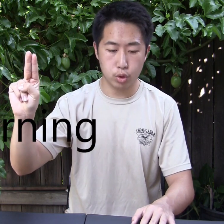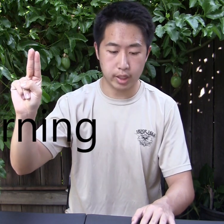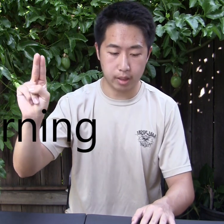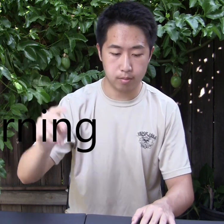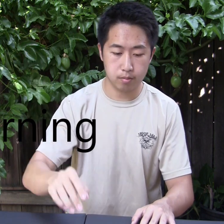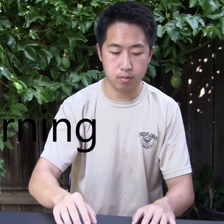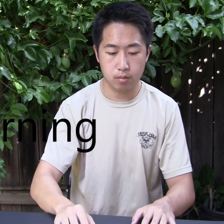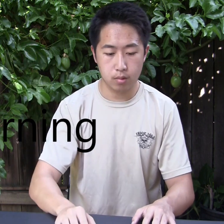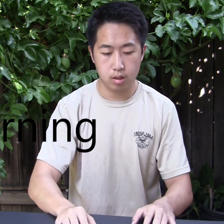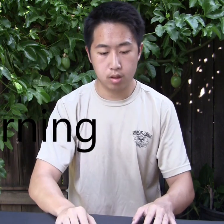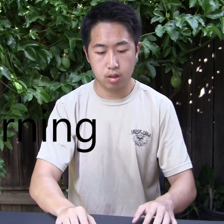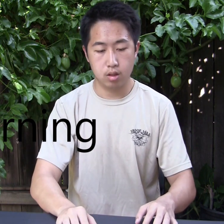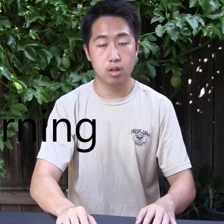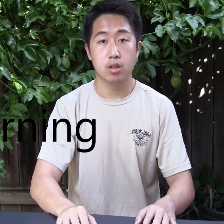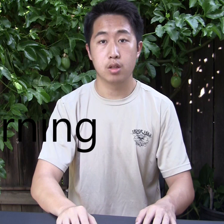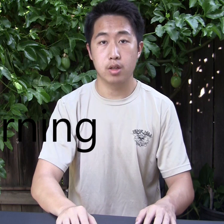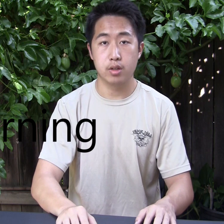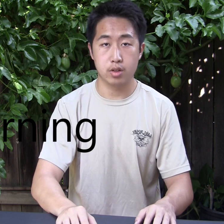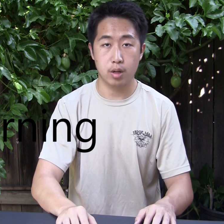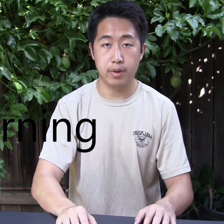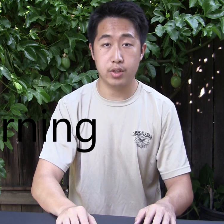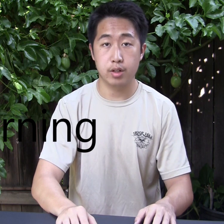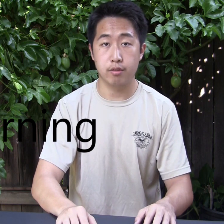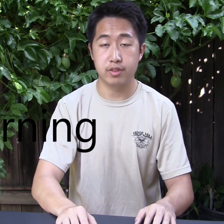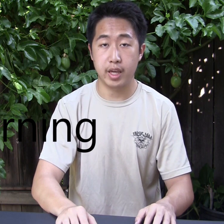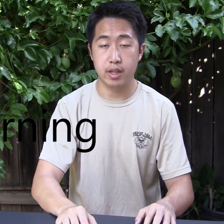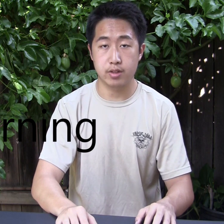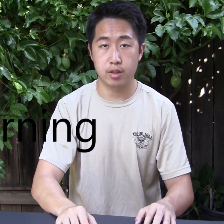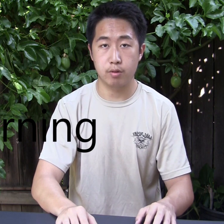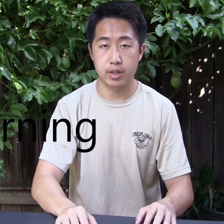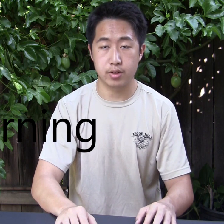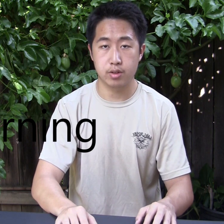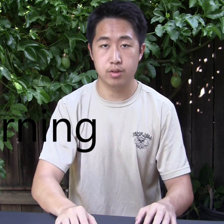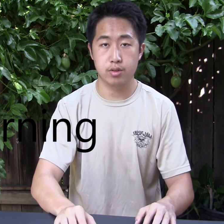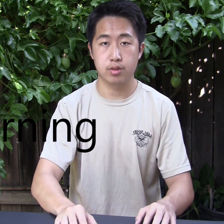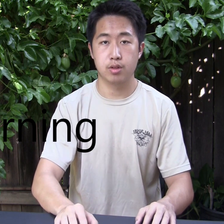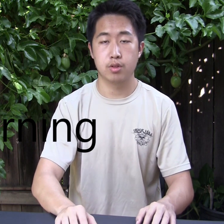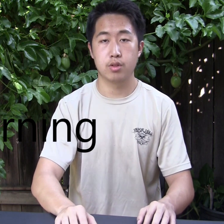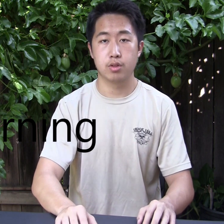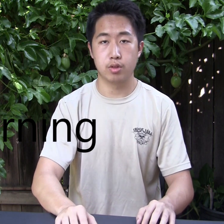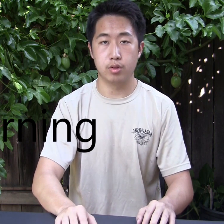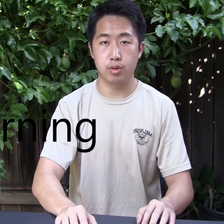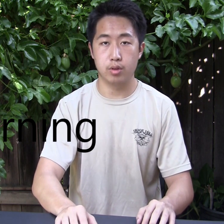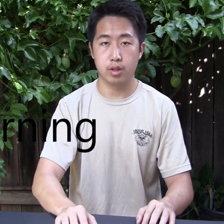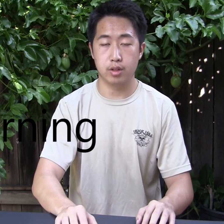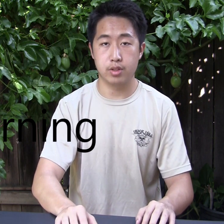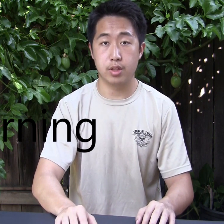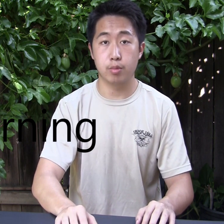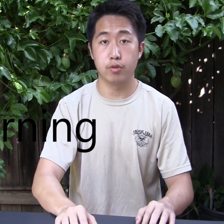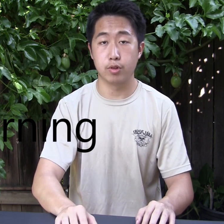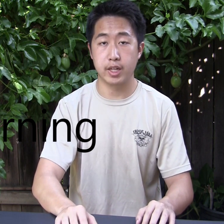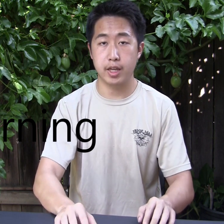Morning is a combination of day and sunrise. So do the symbol for day